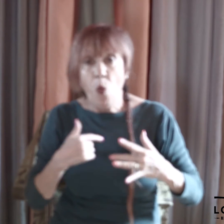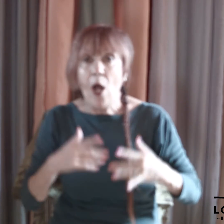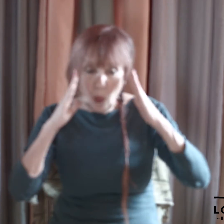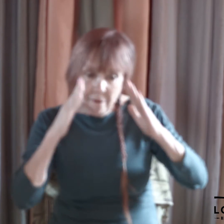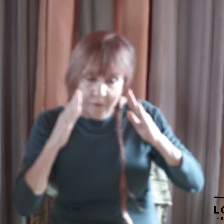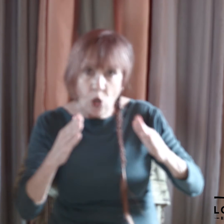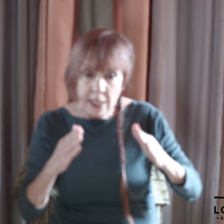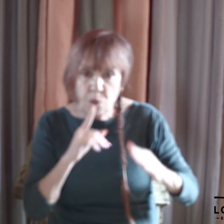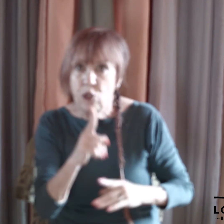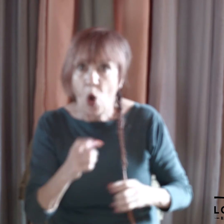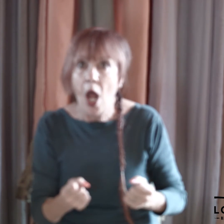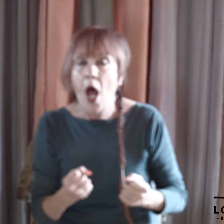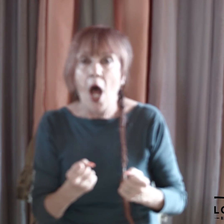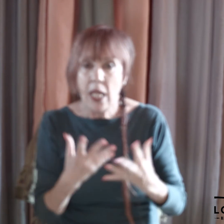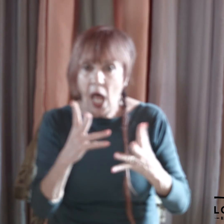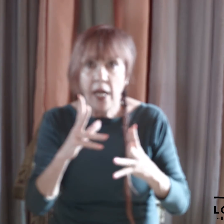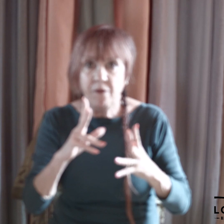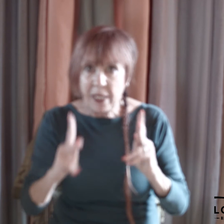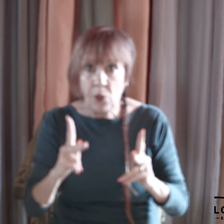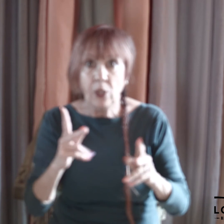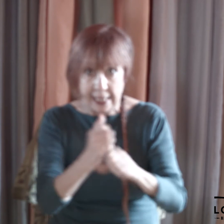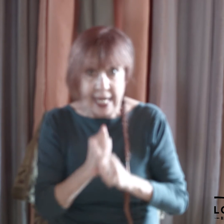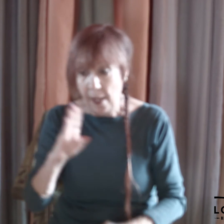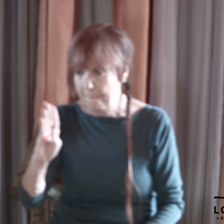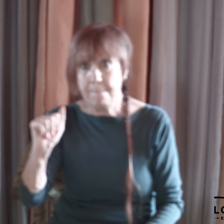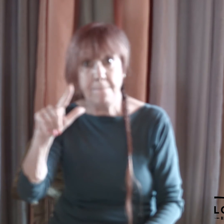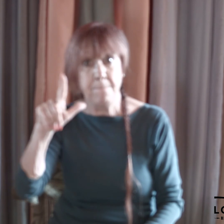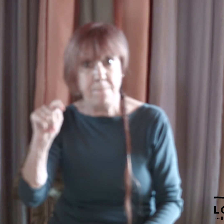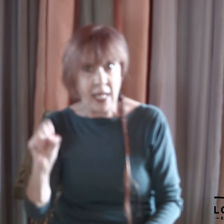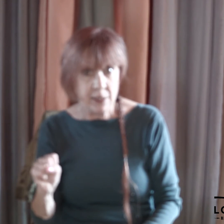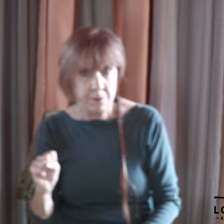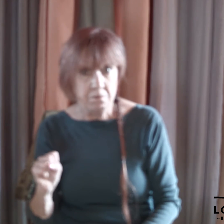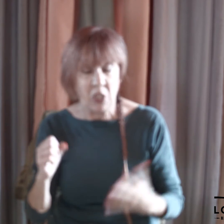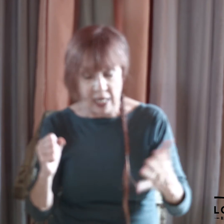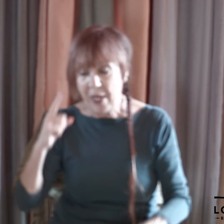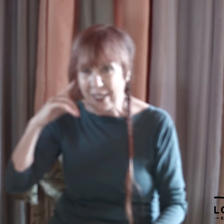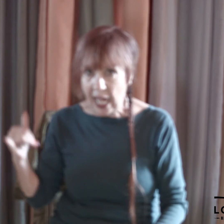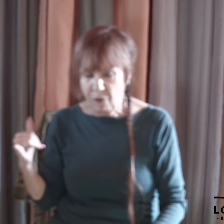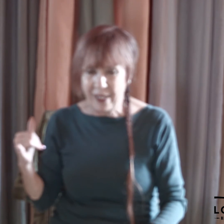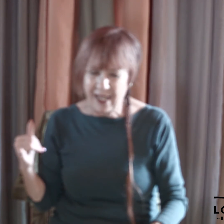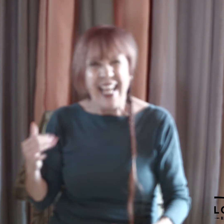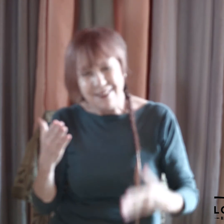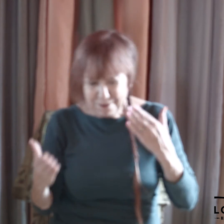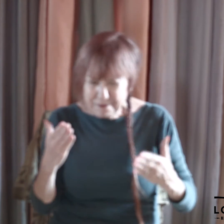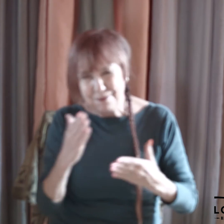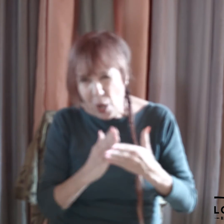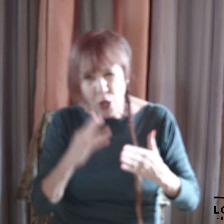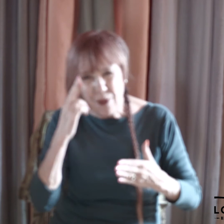certain that people can get their ballots. For instance, in California, partly because of COVID, though I think we're headed there